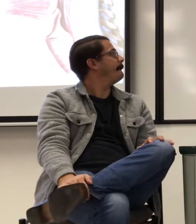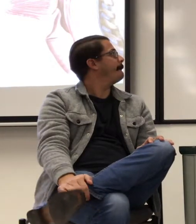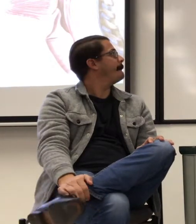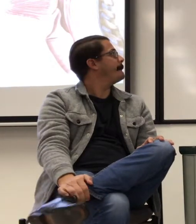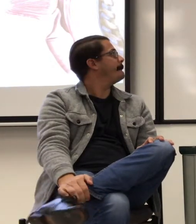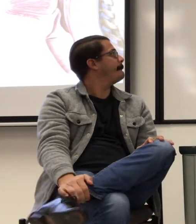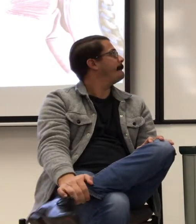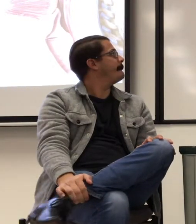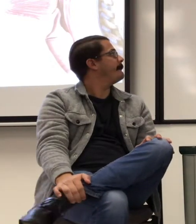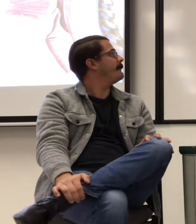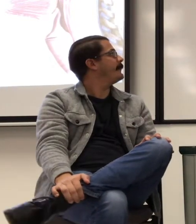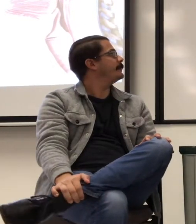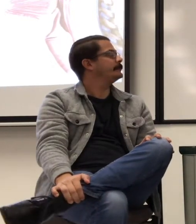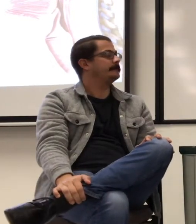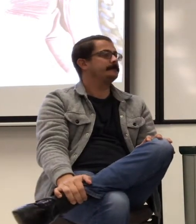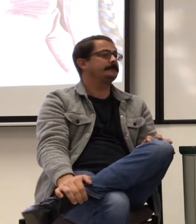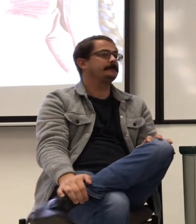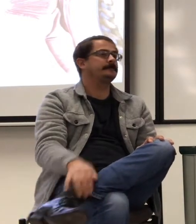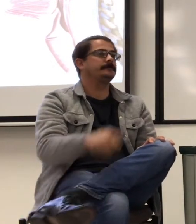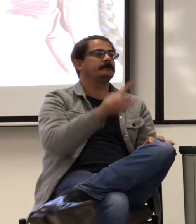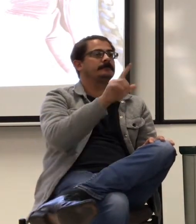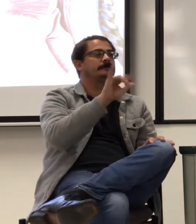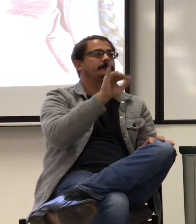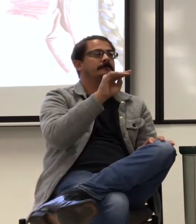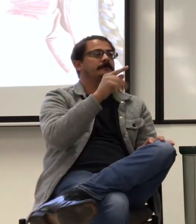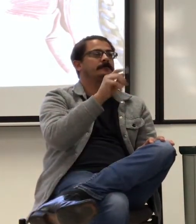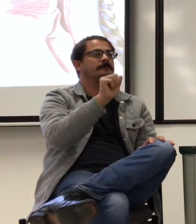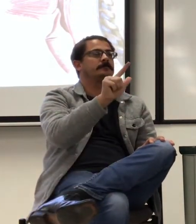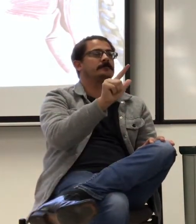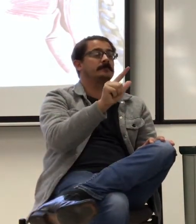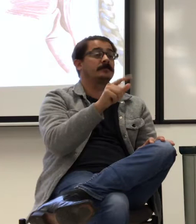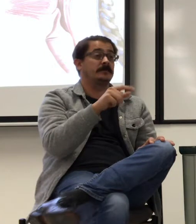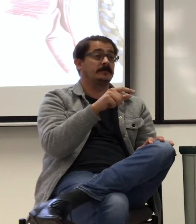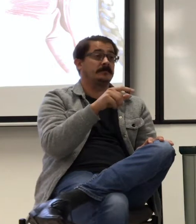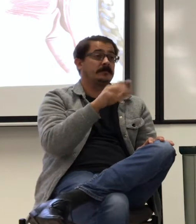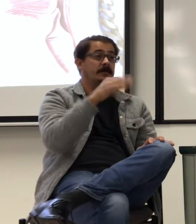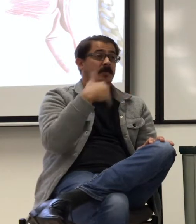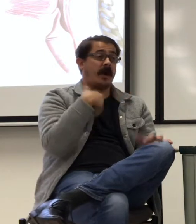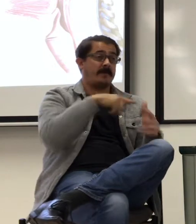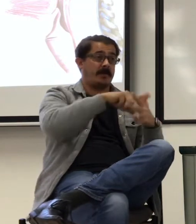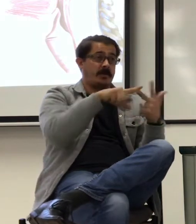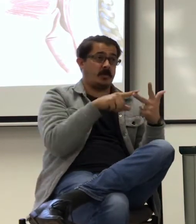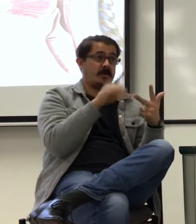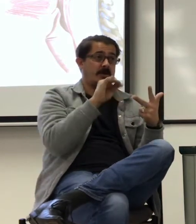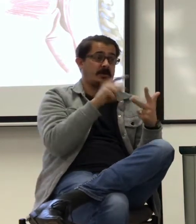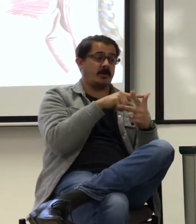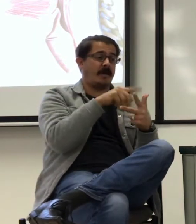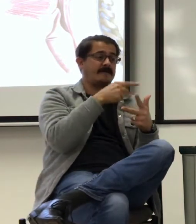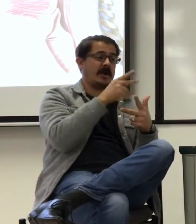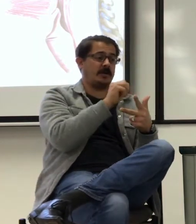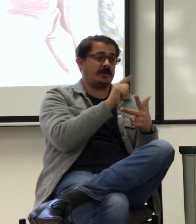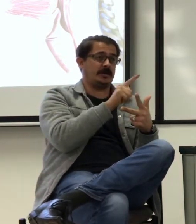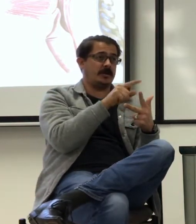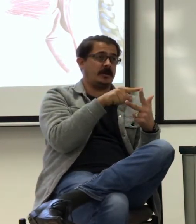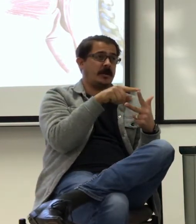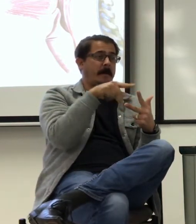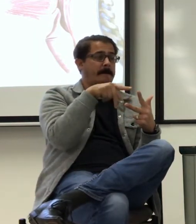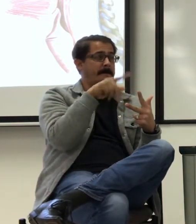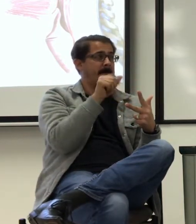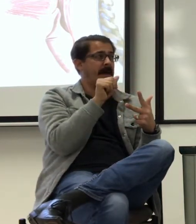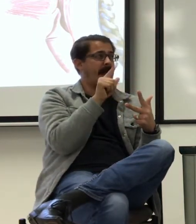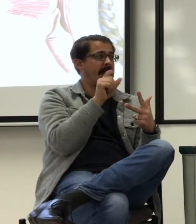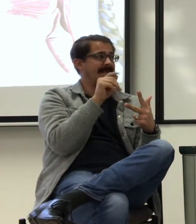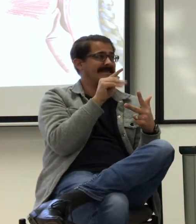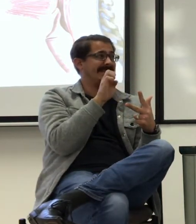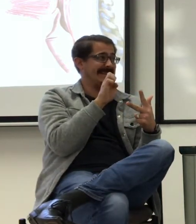Got that lingual tonsil. There are three sets of tonsils. Okay, so there's pharyngeal, there's palatine, there's lingual tonsils,